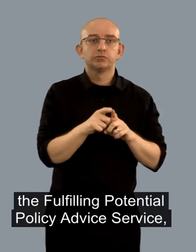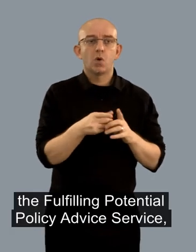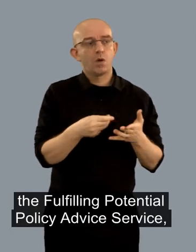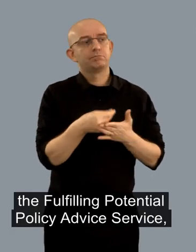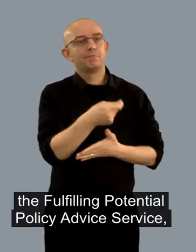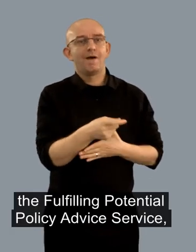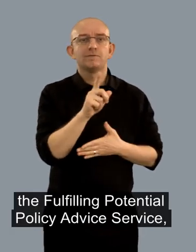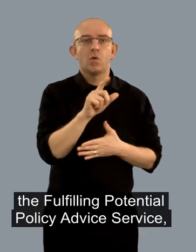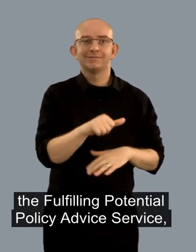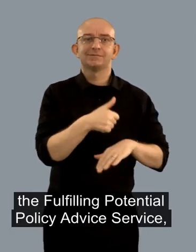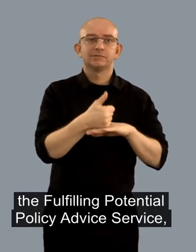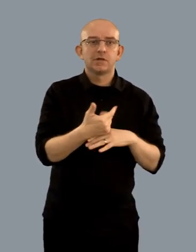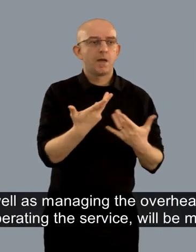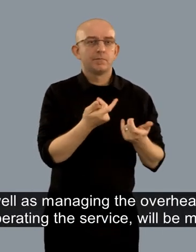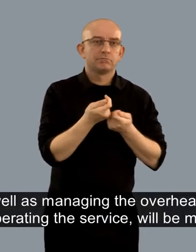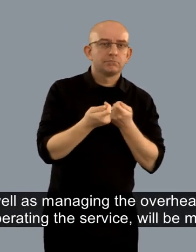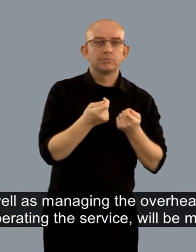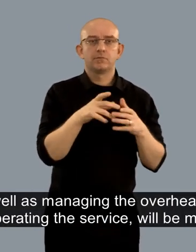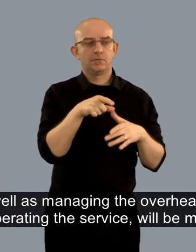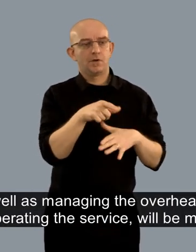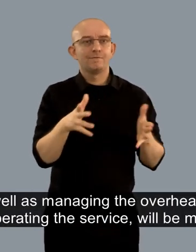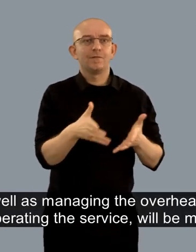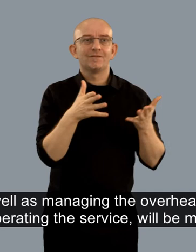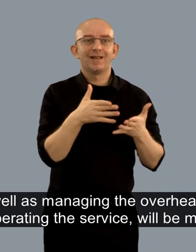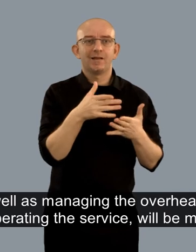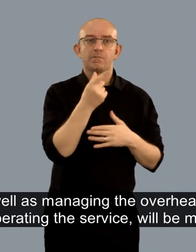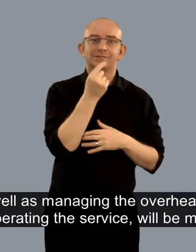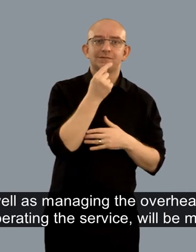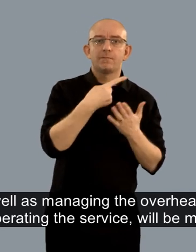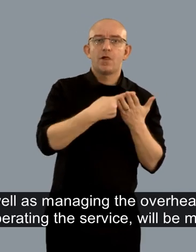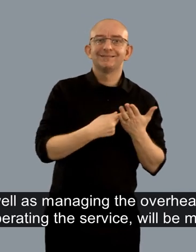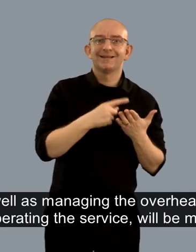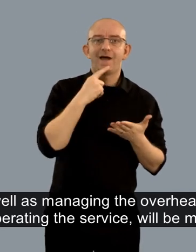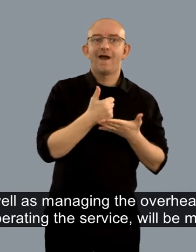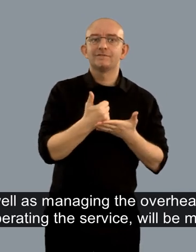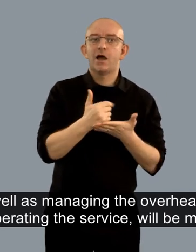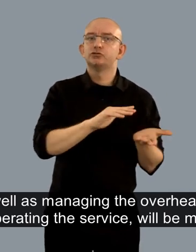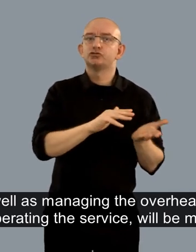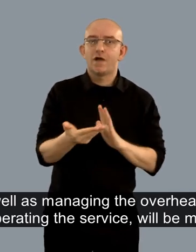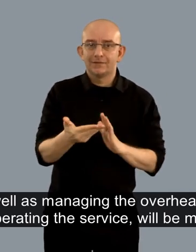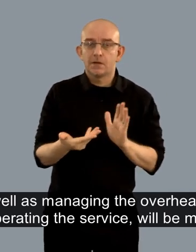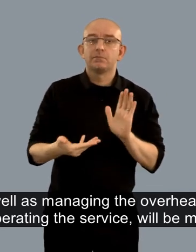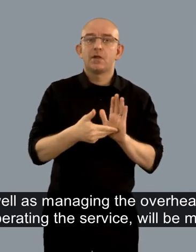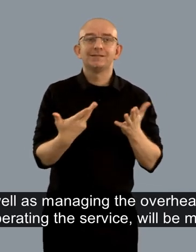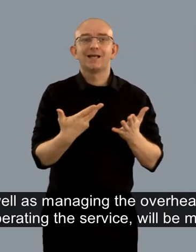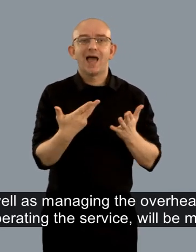Potential Policy Advice Service, as well as managing the overheads of operating the service, will be met.